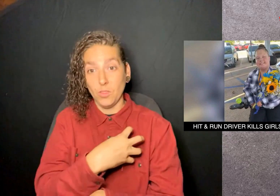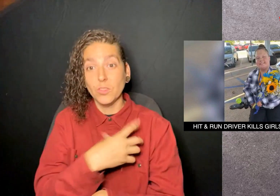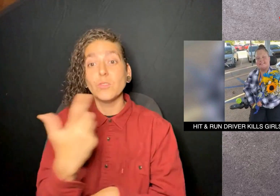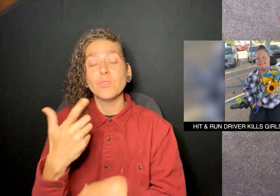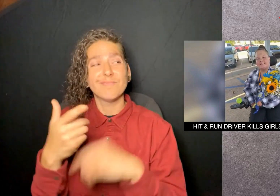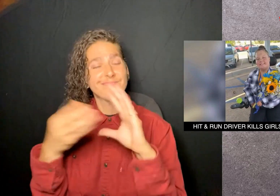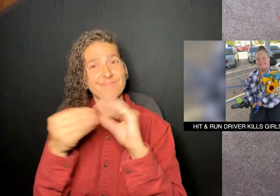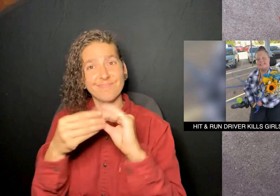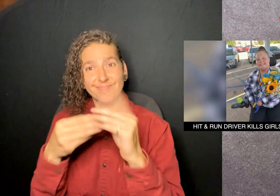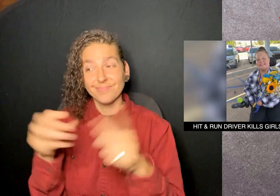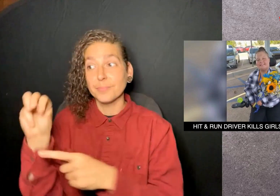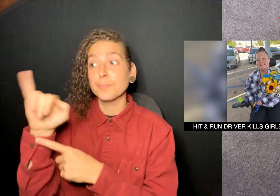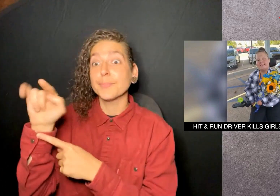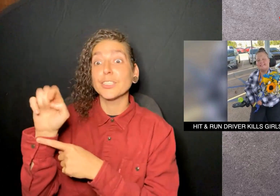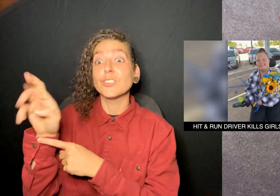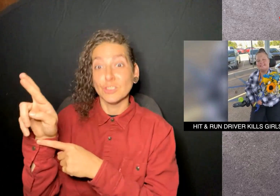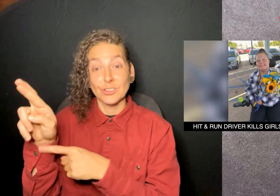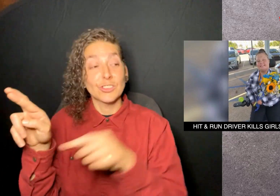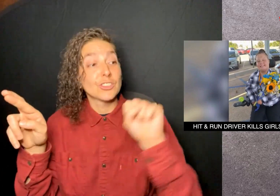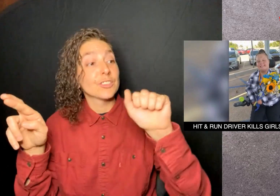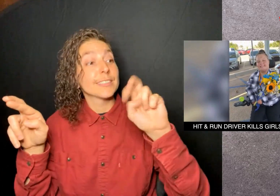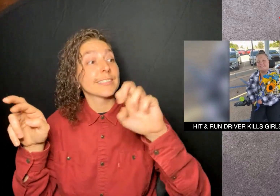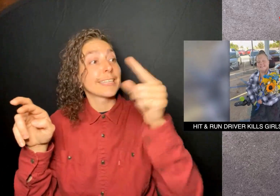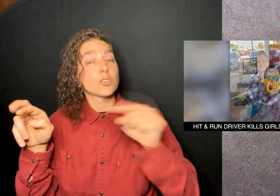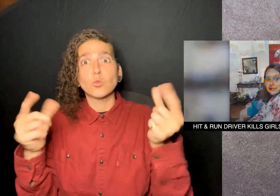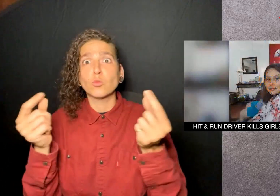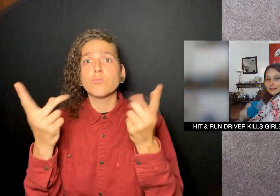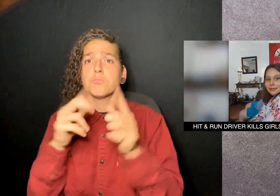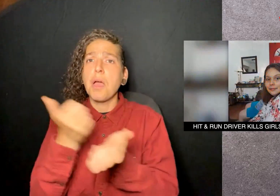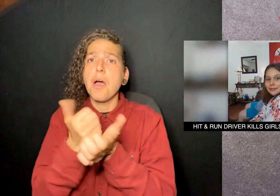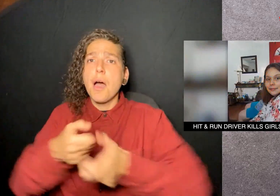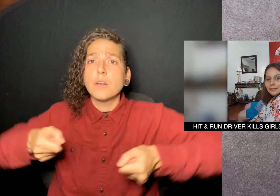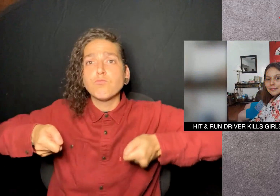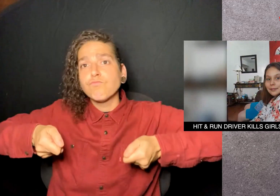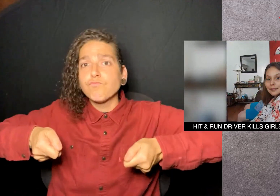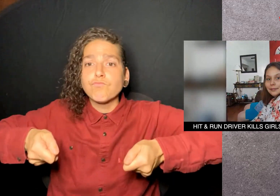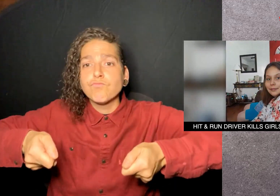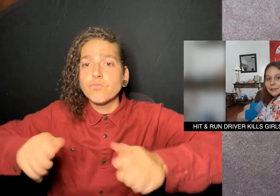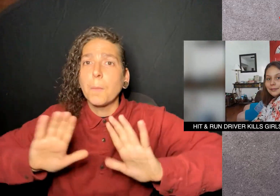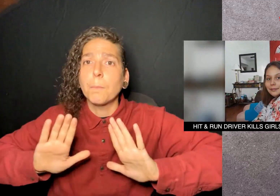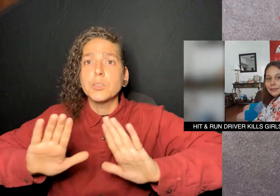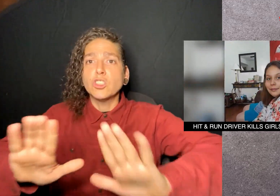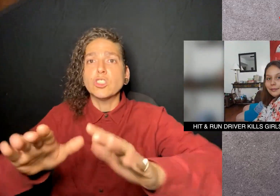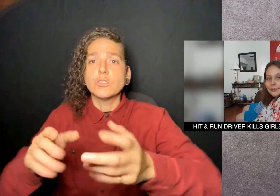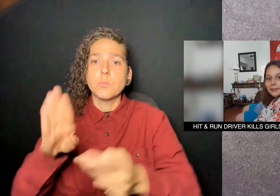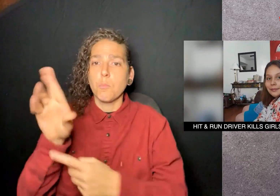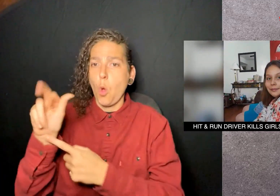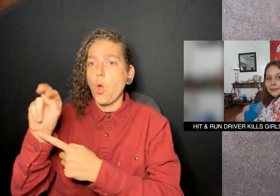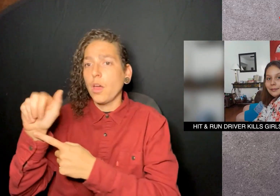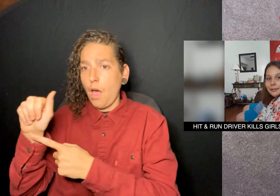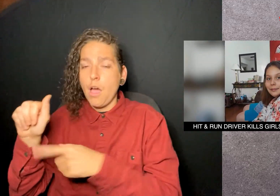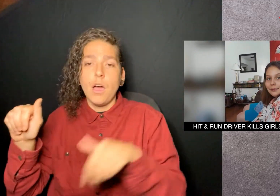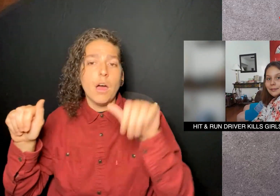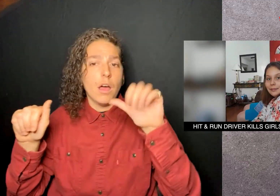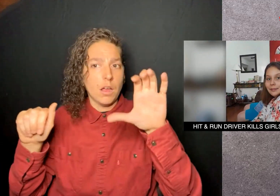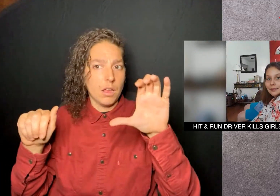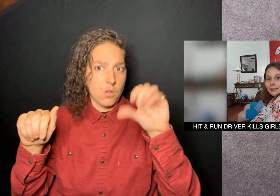California Highway Patrol says Miser and Sanchez were pushing Bronis and Coe along the side of a